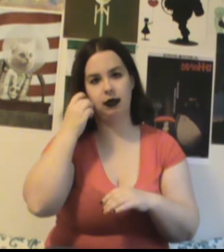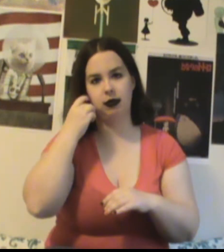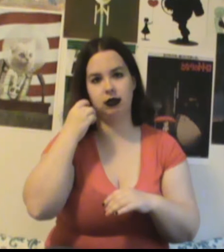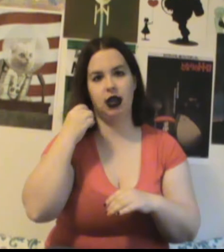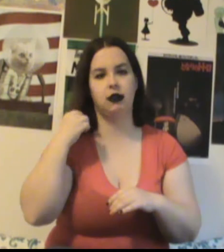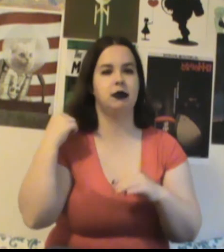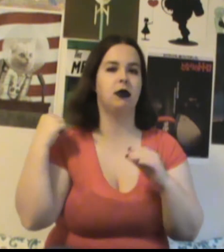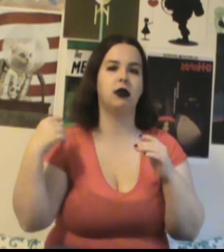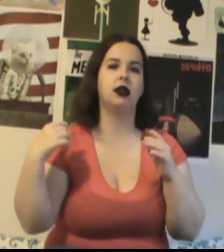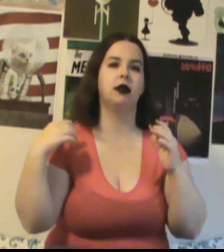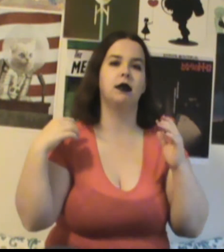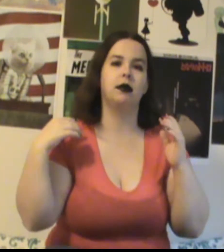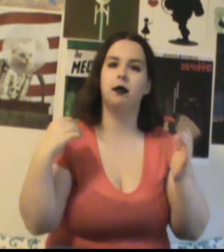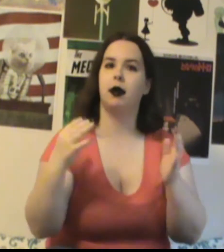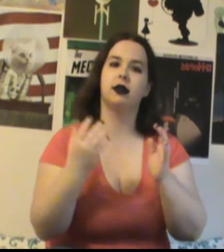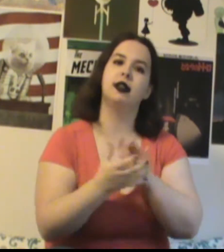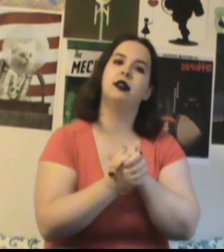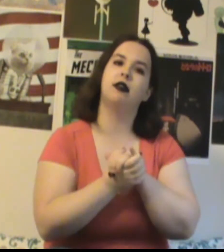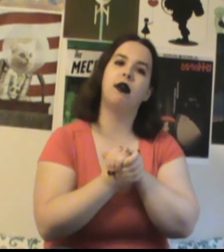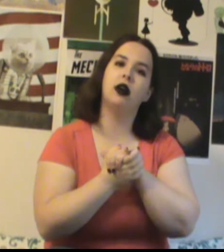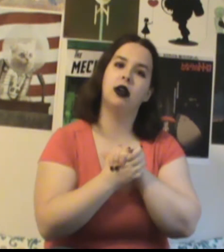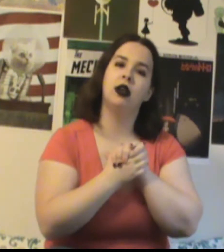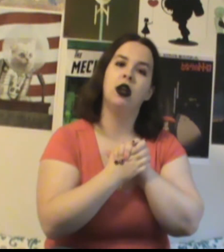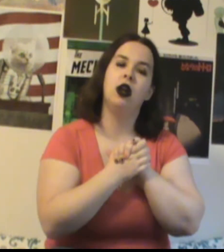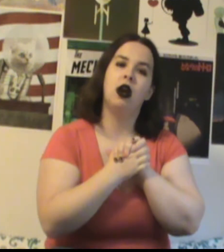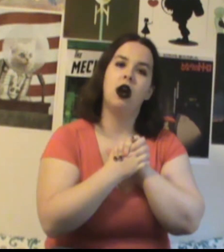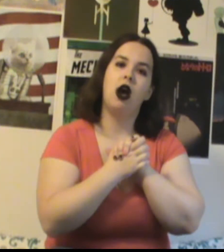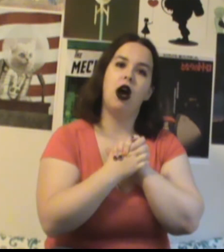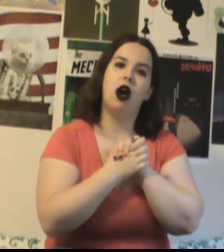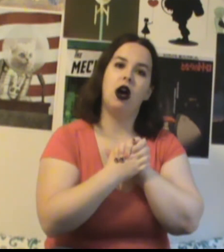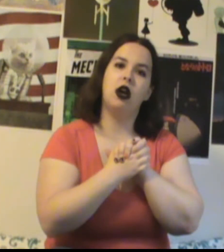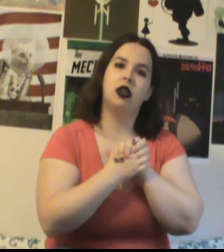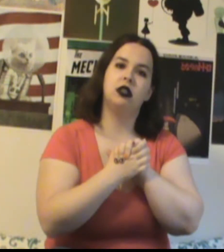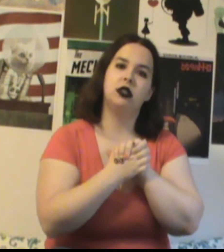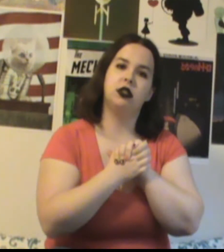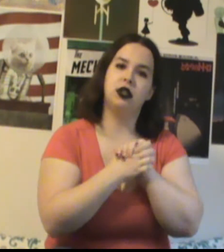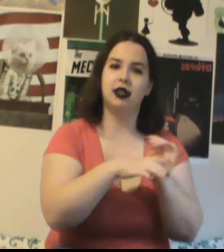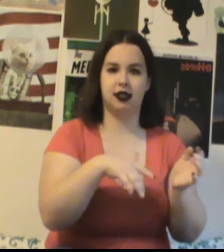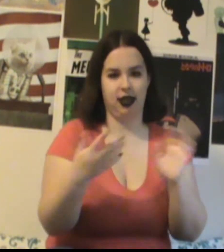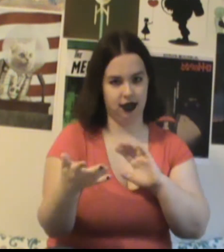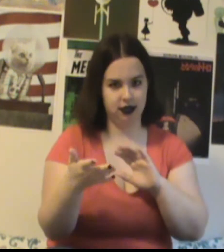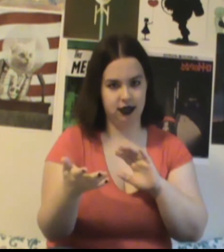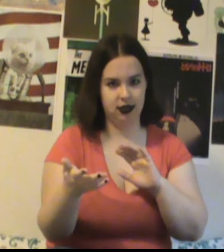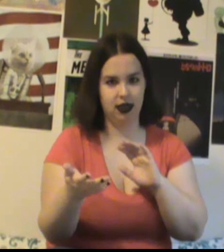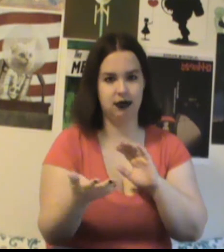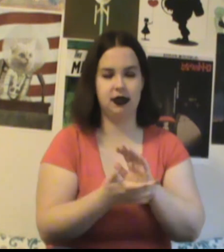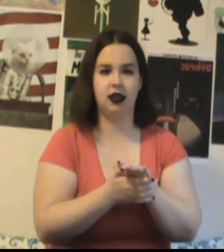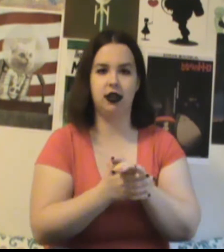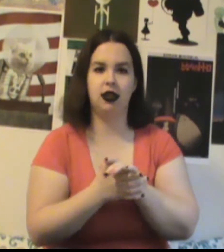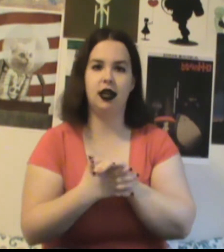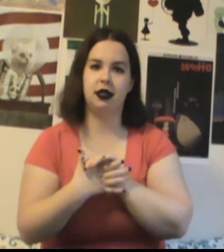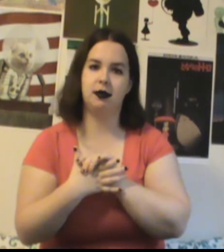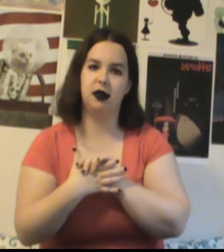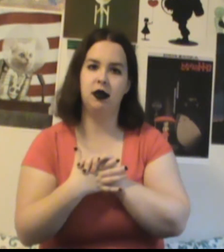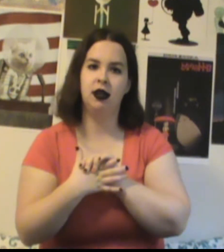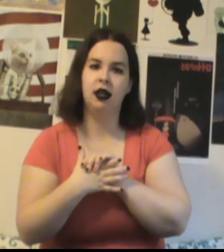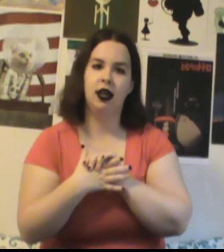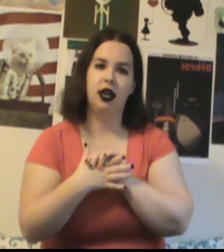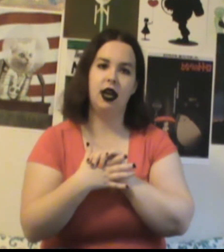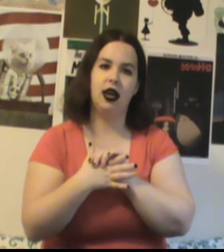most outspoken person so far, she gets killed, as we saw in the last episode,